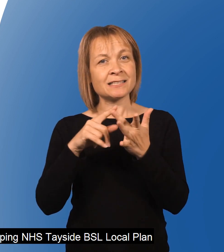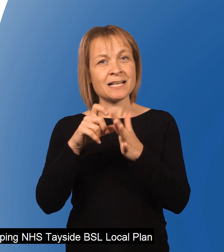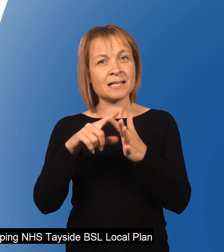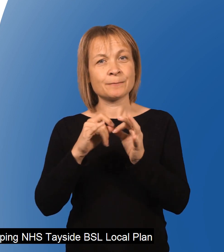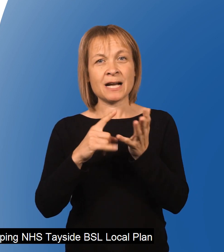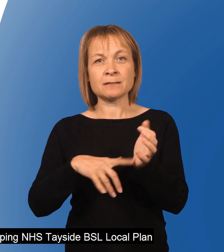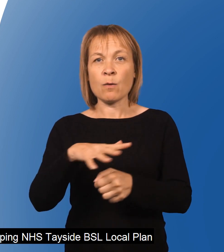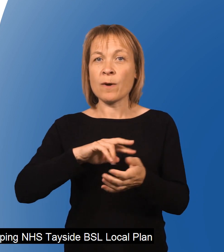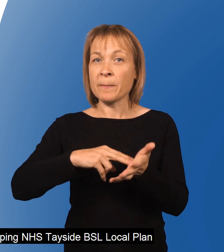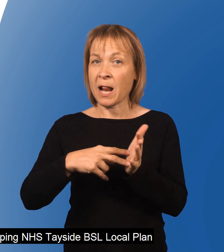plan.